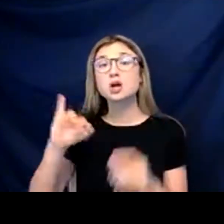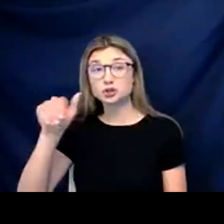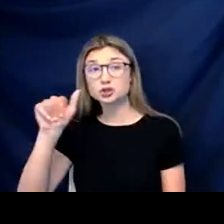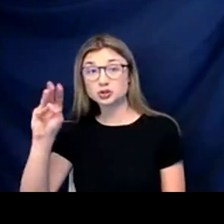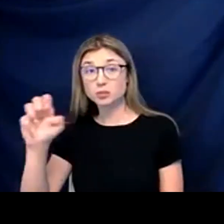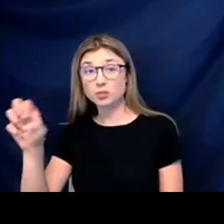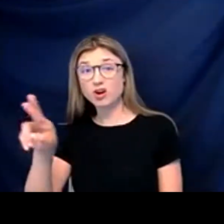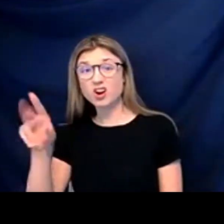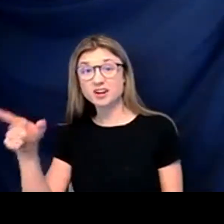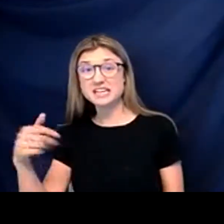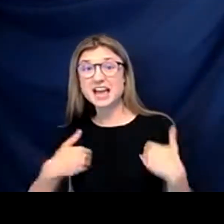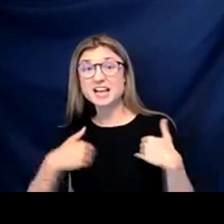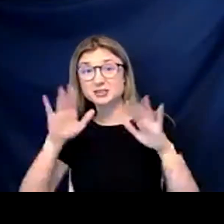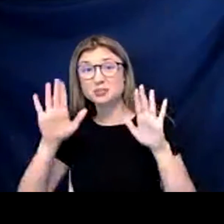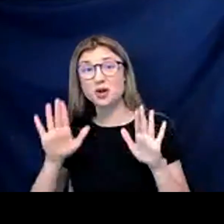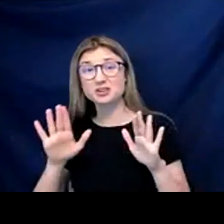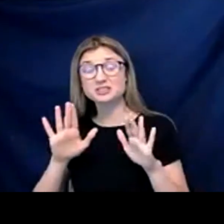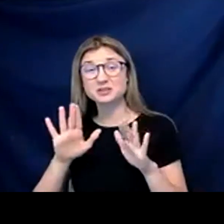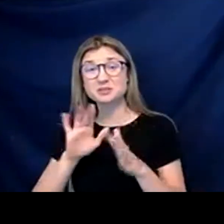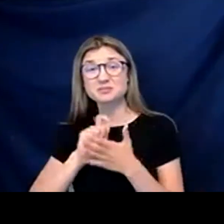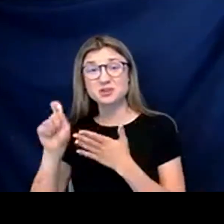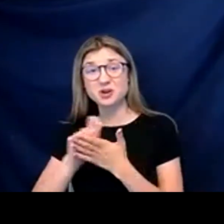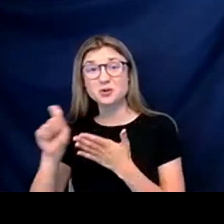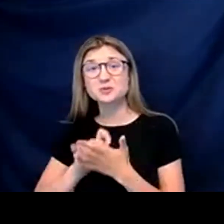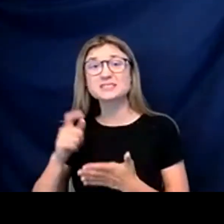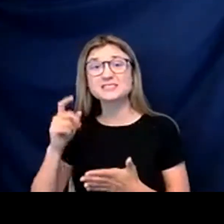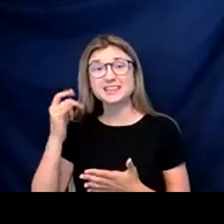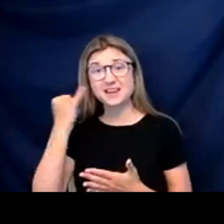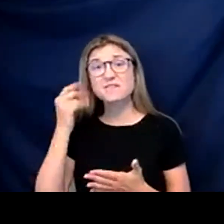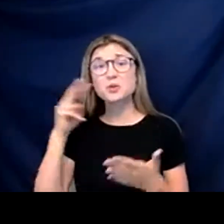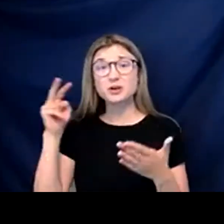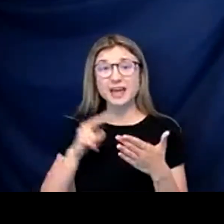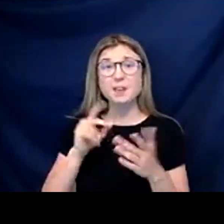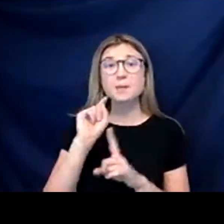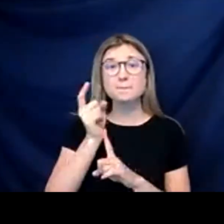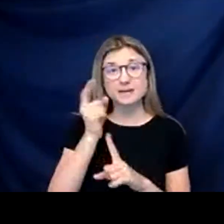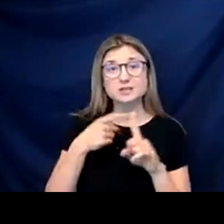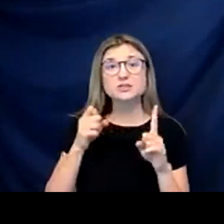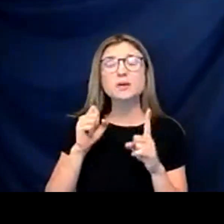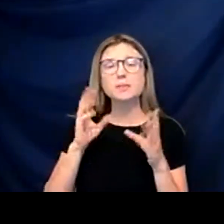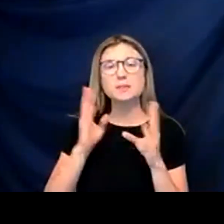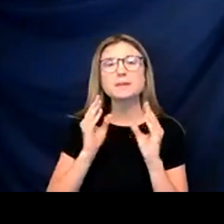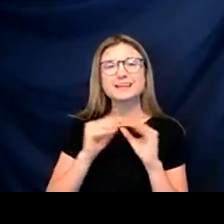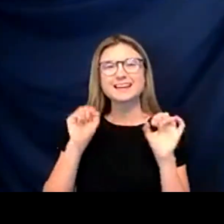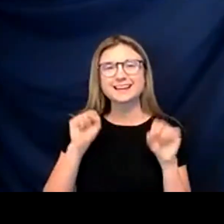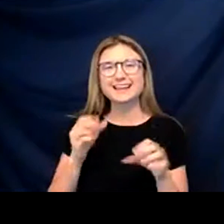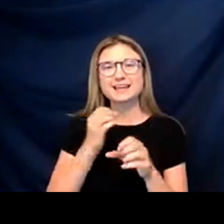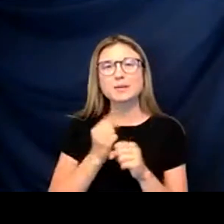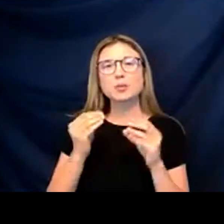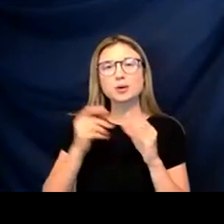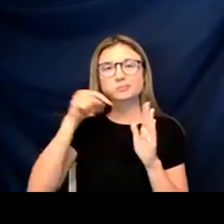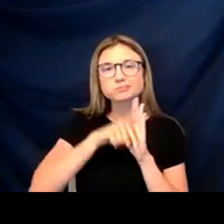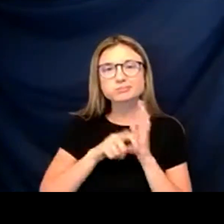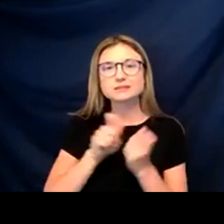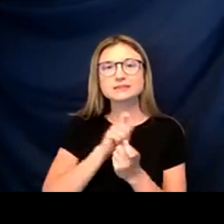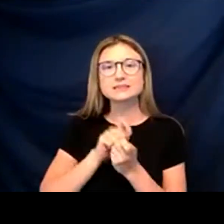So if you look at the meeting minutes, you can get more details of how the discussions went. And again, back on first